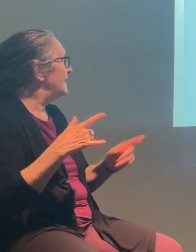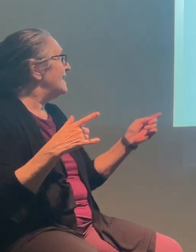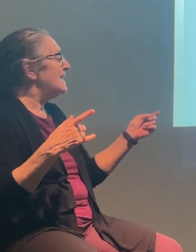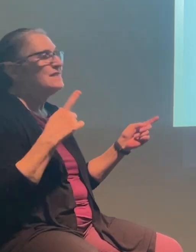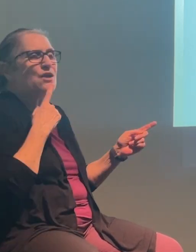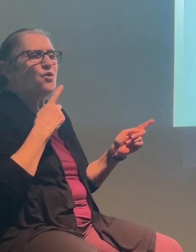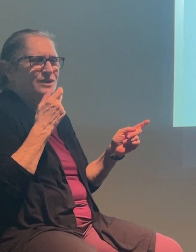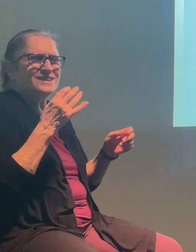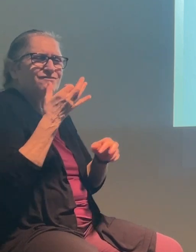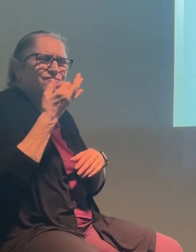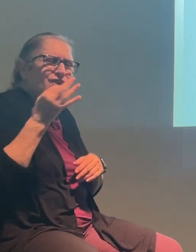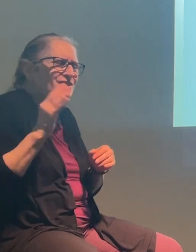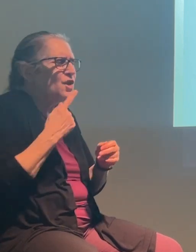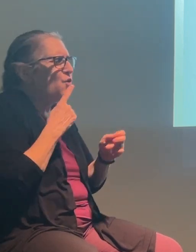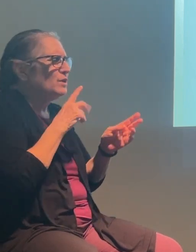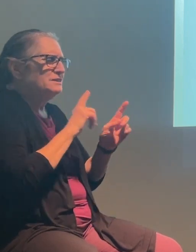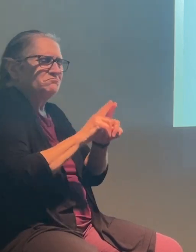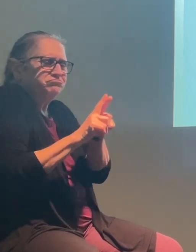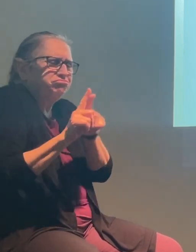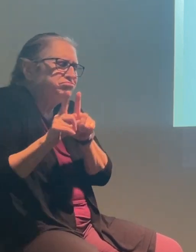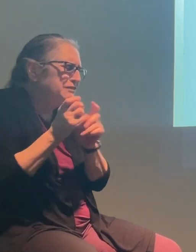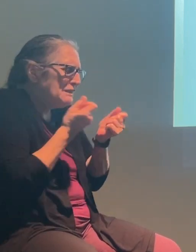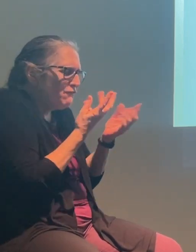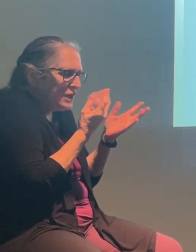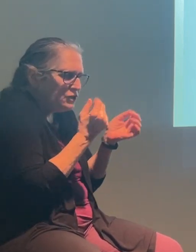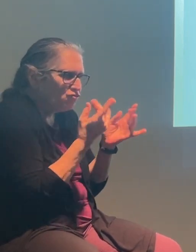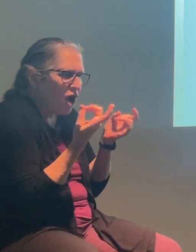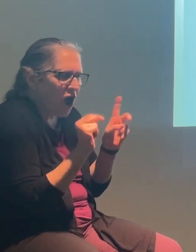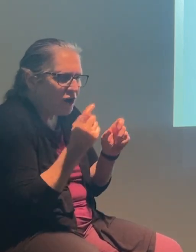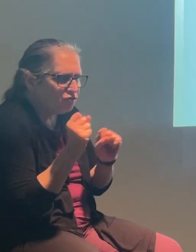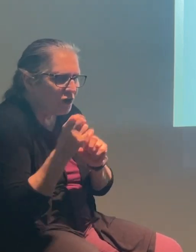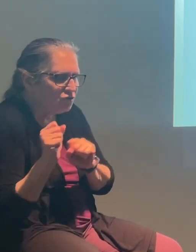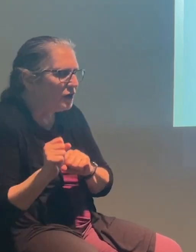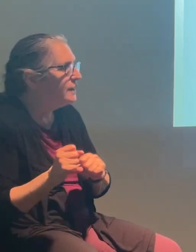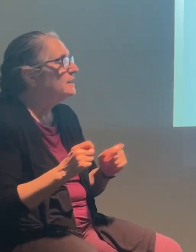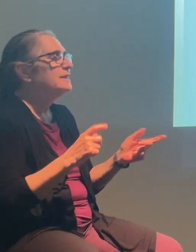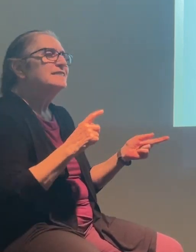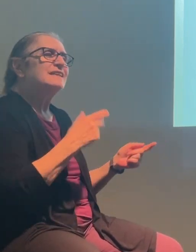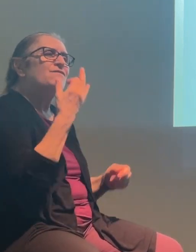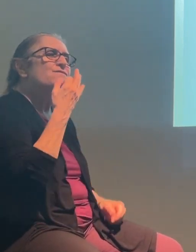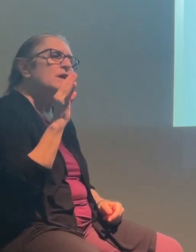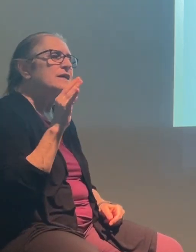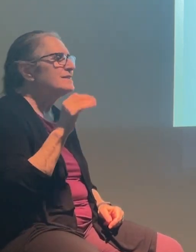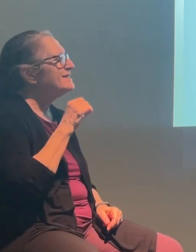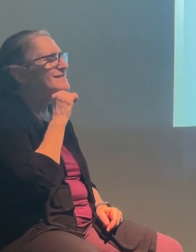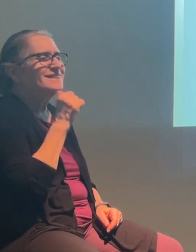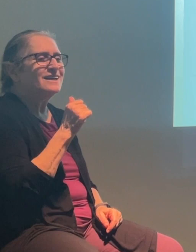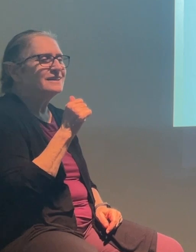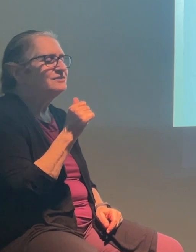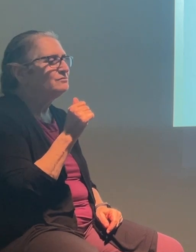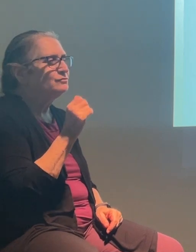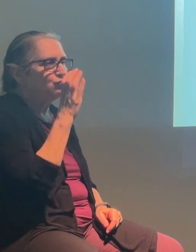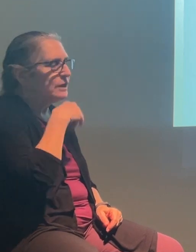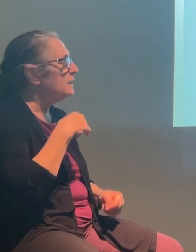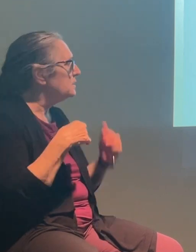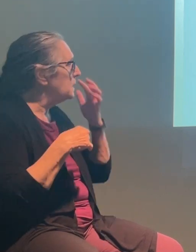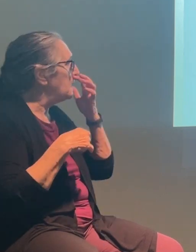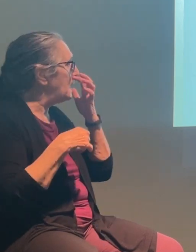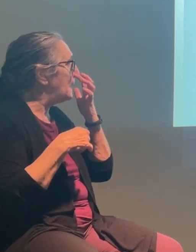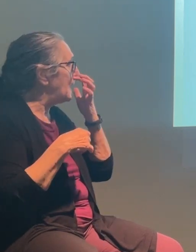specific in sticking in one area. So it was not uncommon in France, for example, and this is not a joke, because there are a